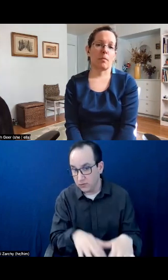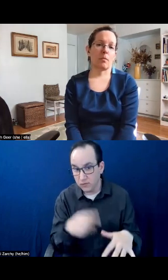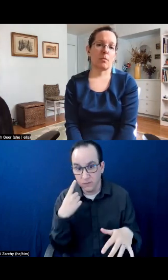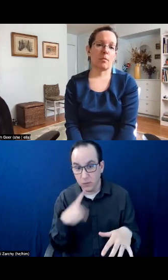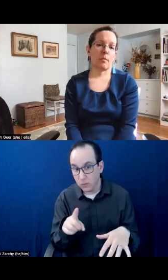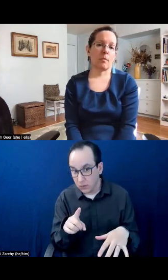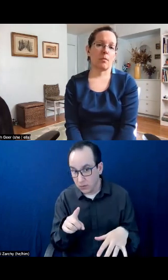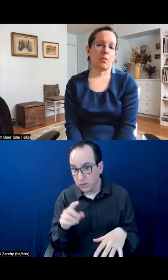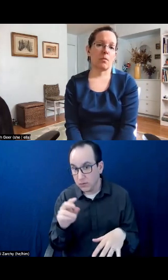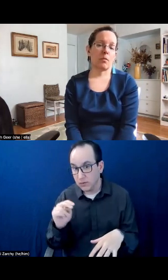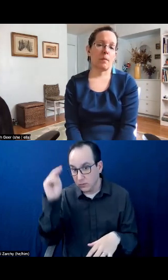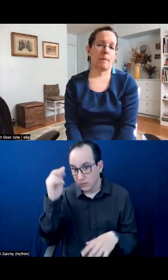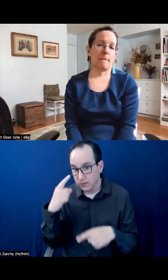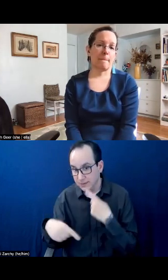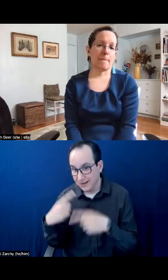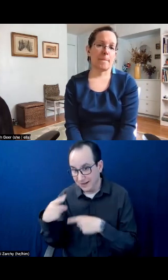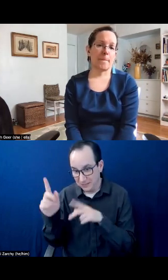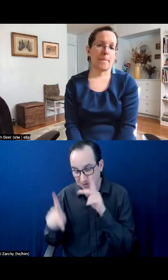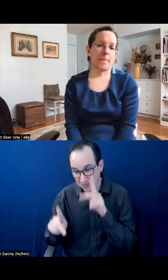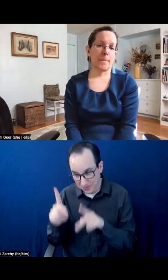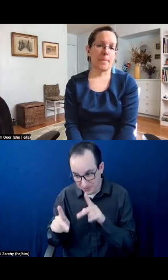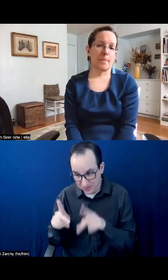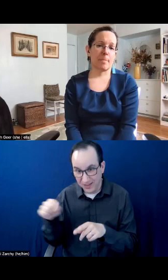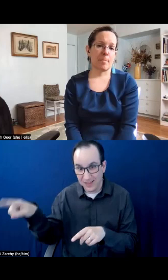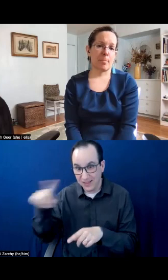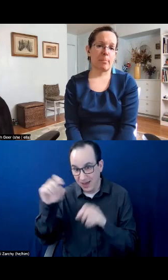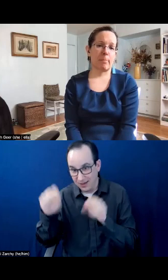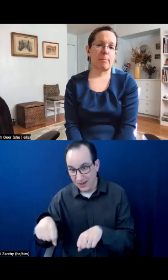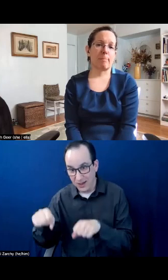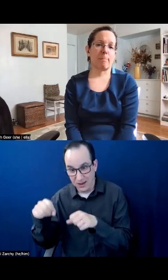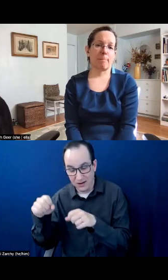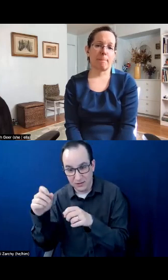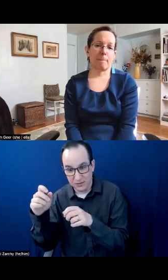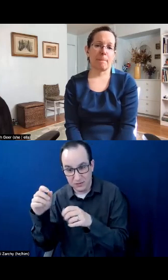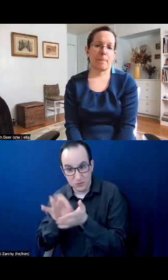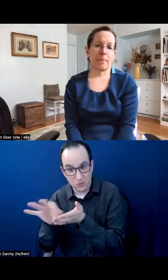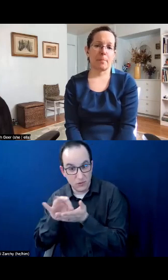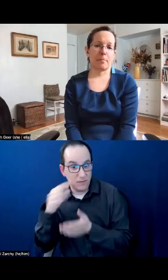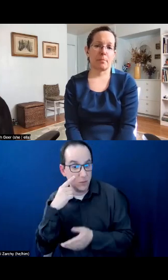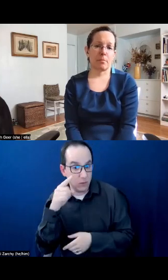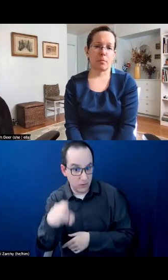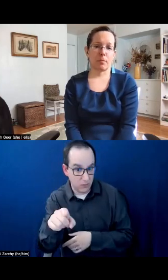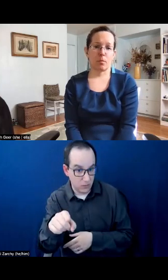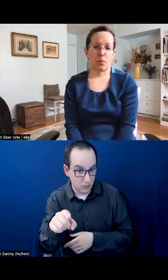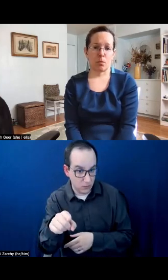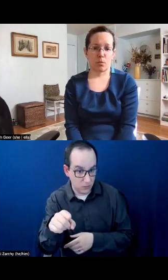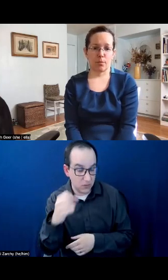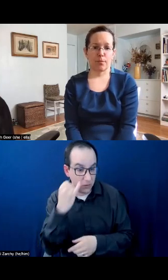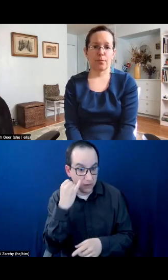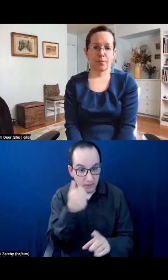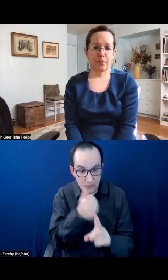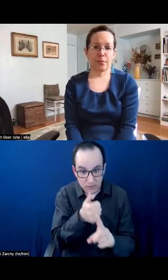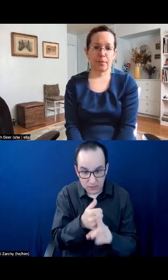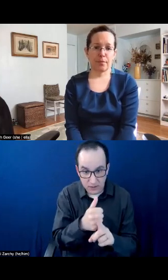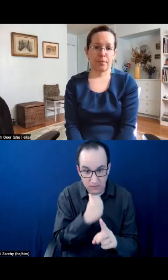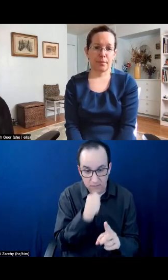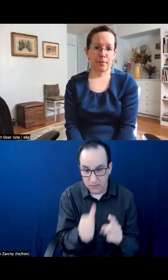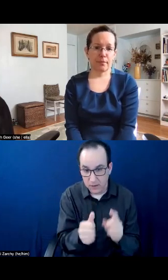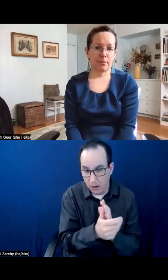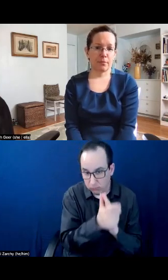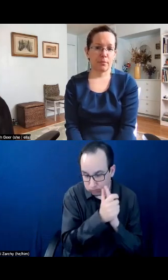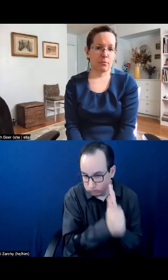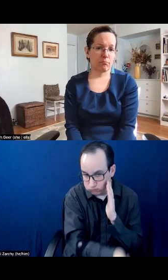score, or it can be used for the Northern Signs research folks to also give you